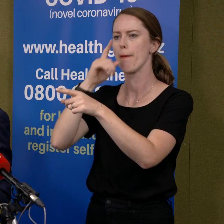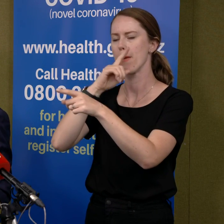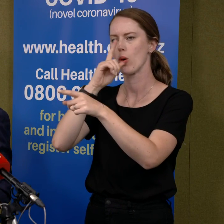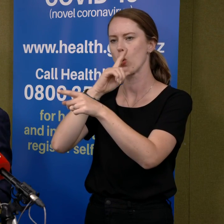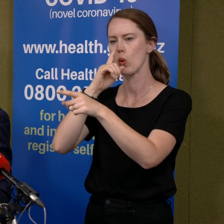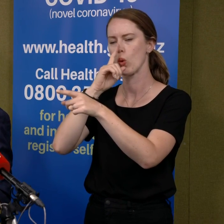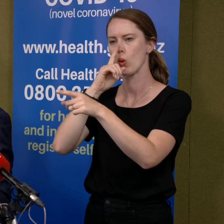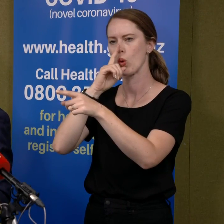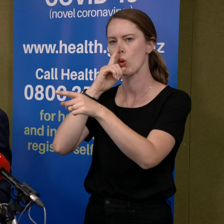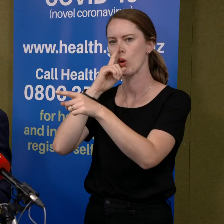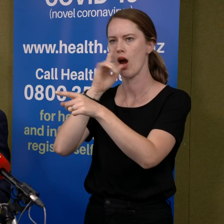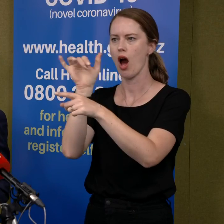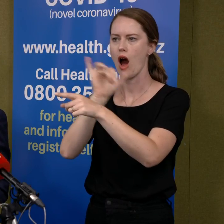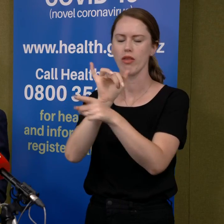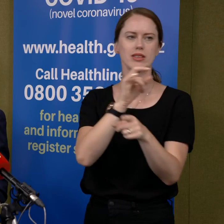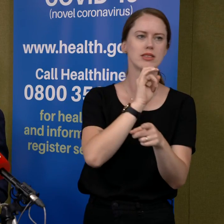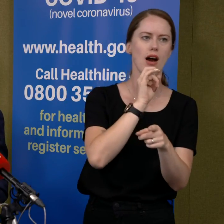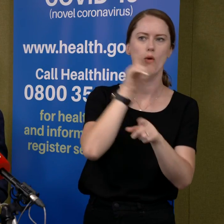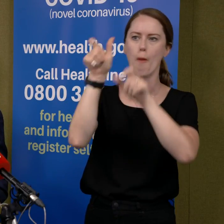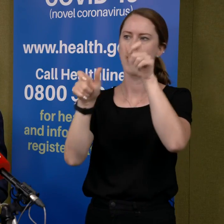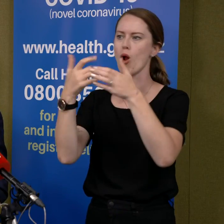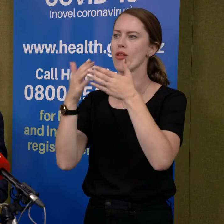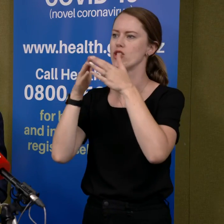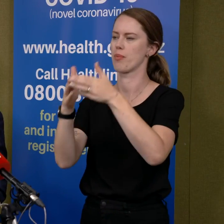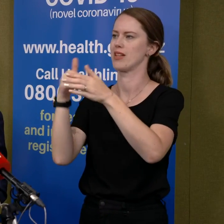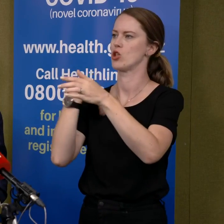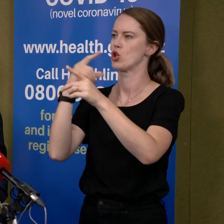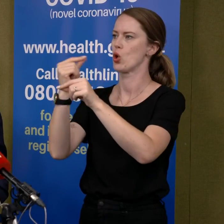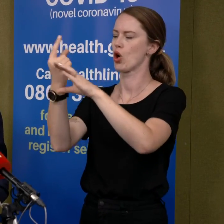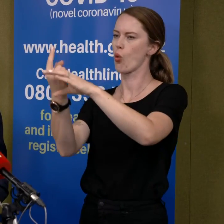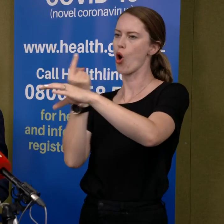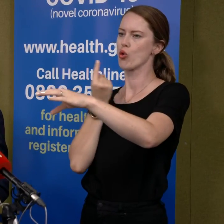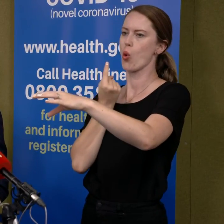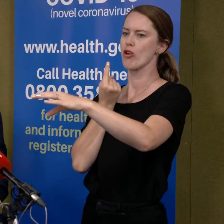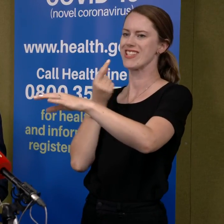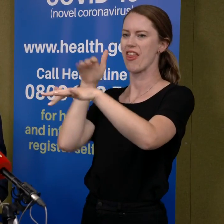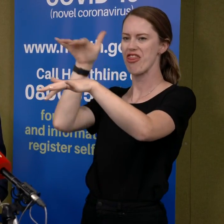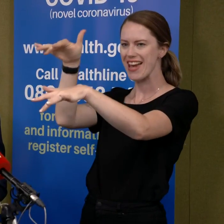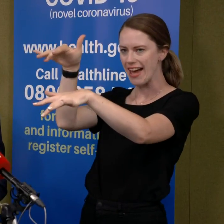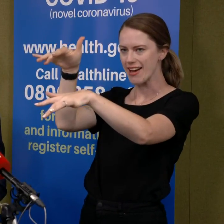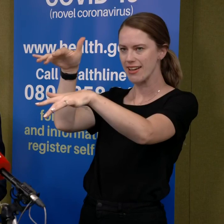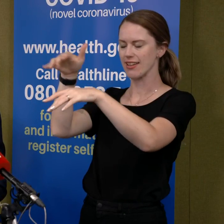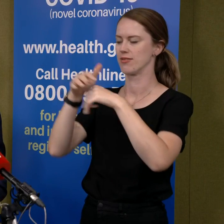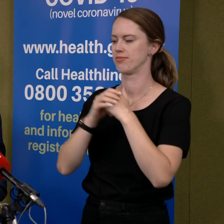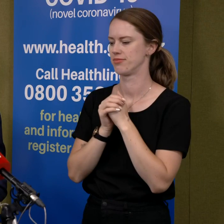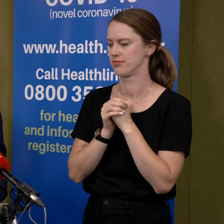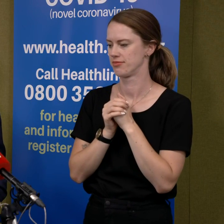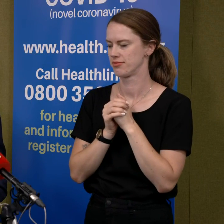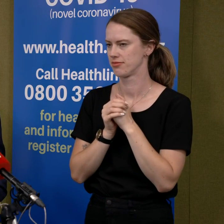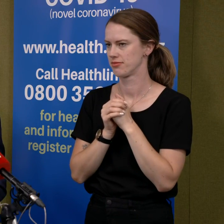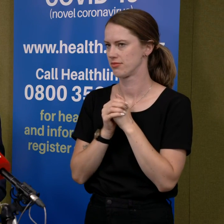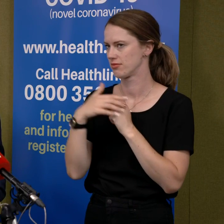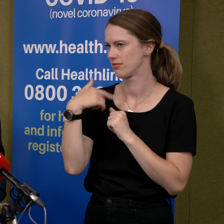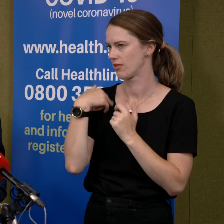people, either crew or passengers on that ship, to undertake quarantine as appropriate over there. My